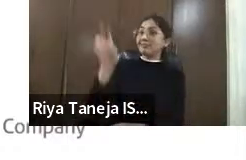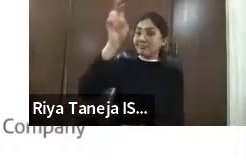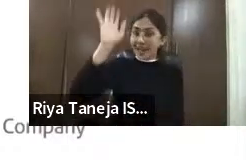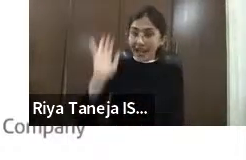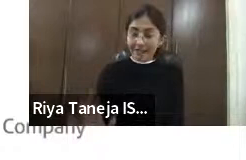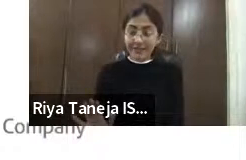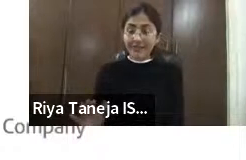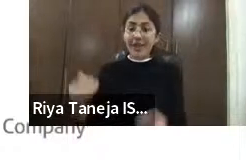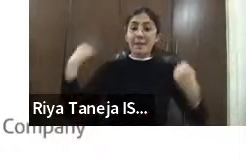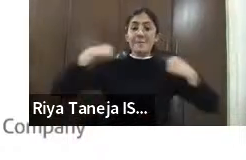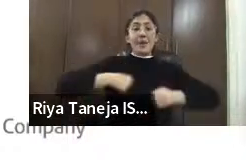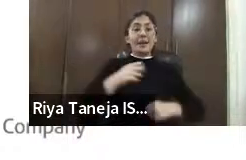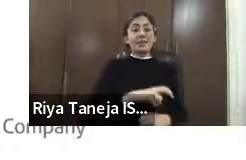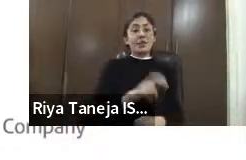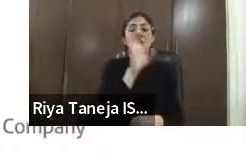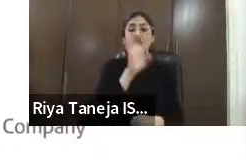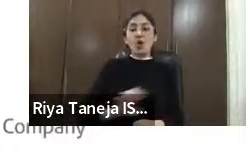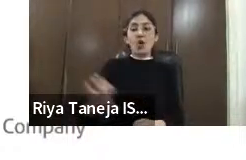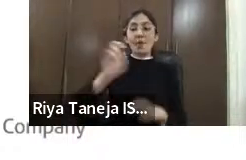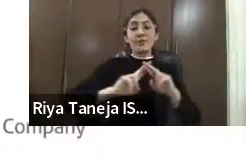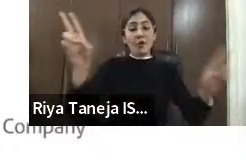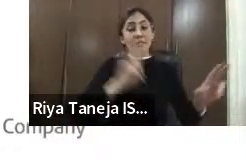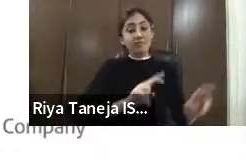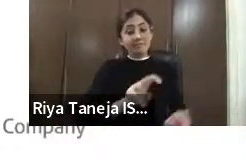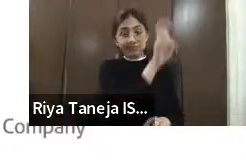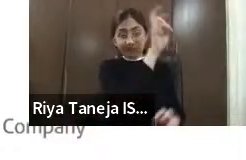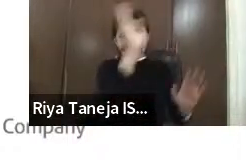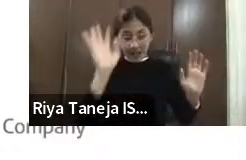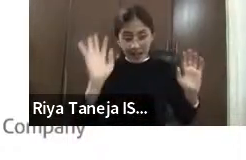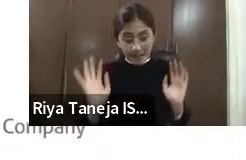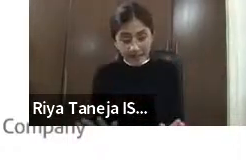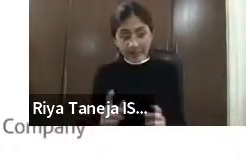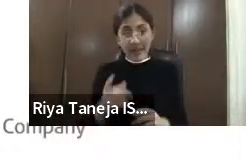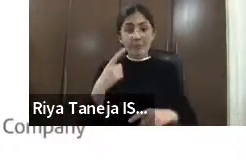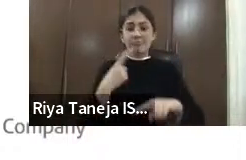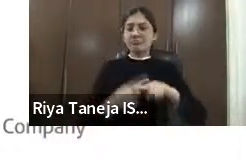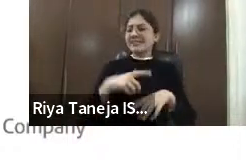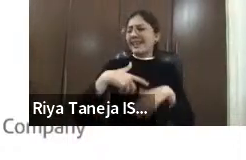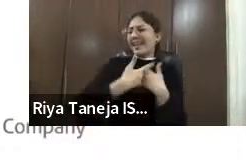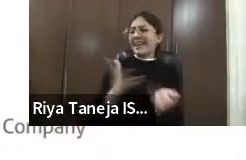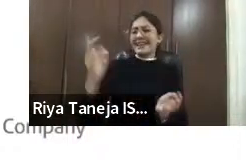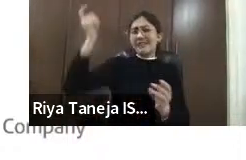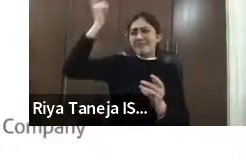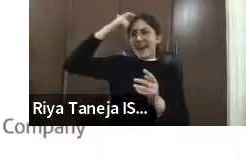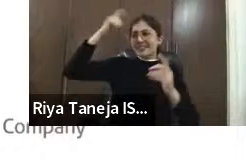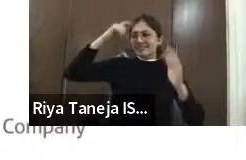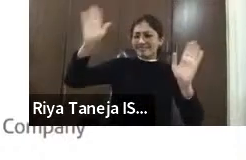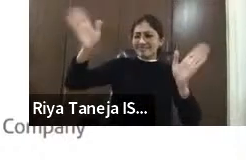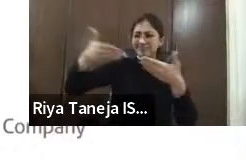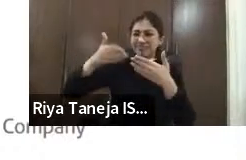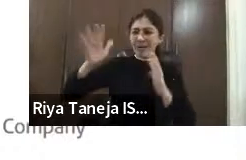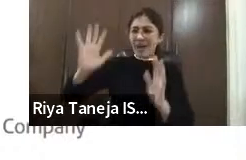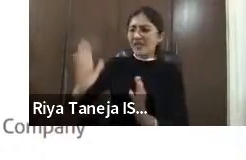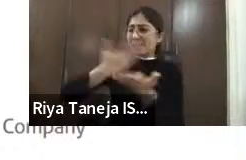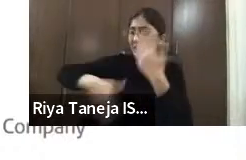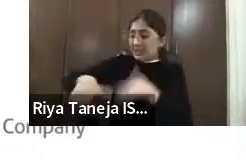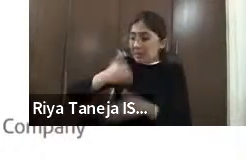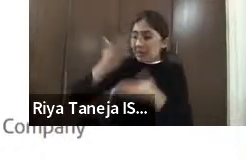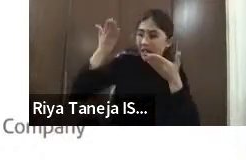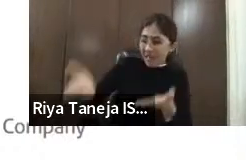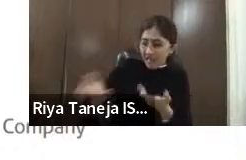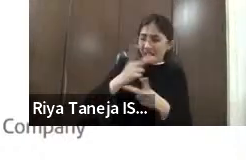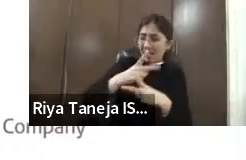Europe, all the while redefining and breaking stereotypical mindsets of what the disabled community